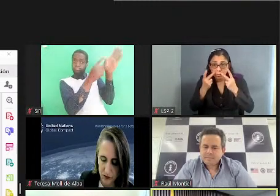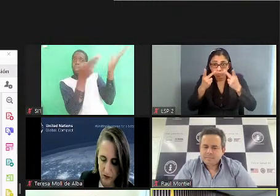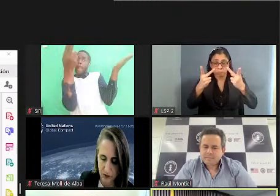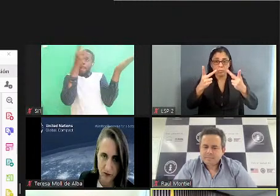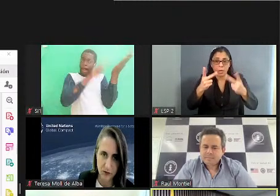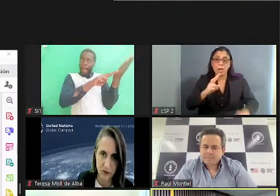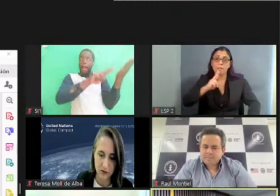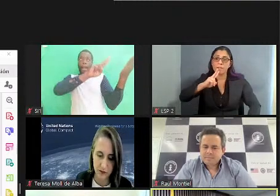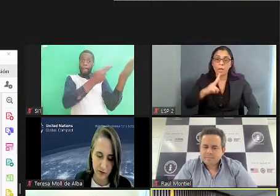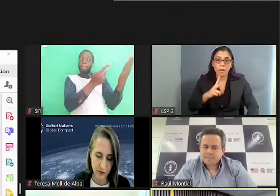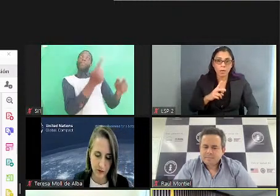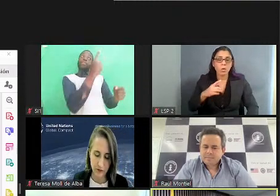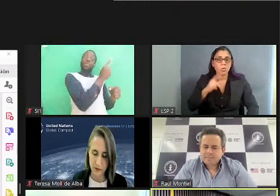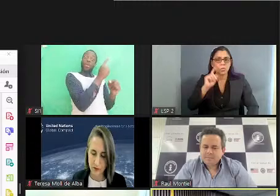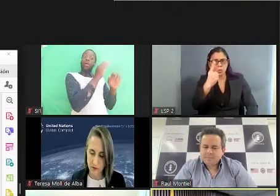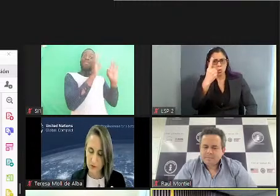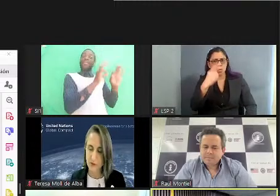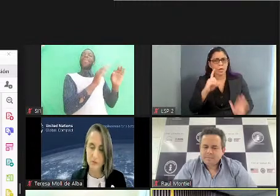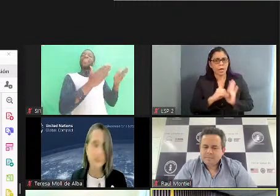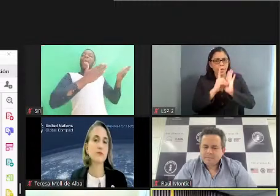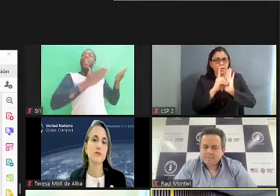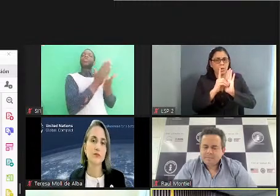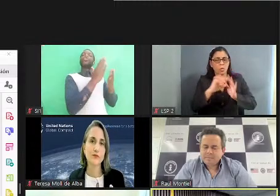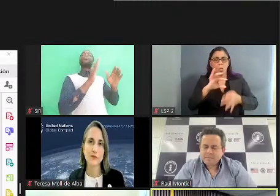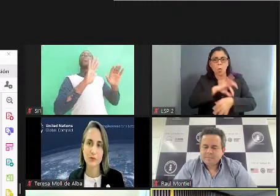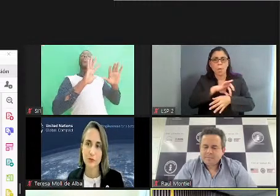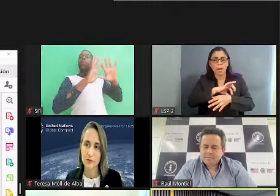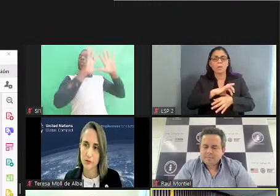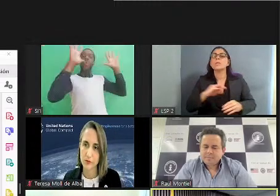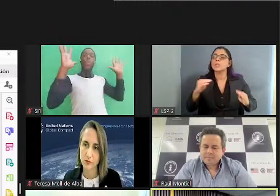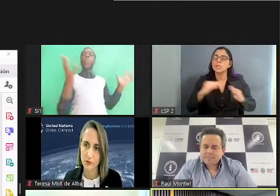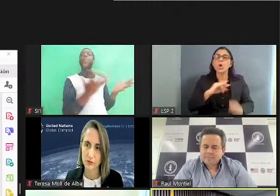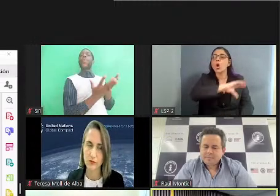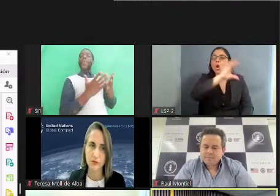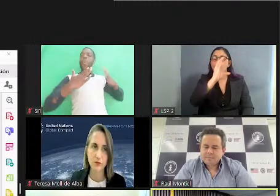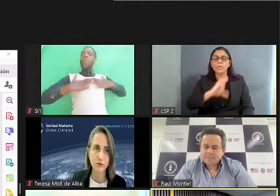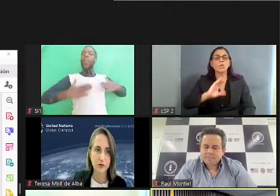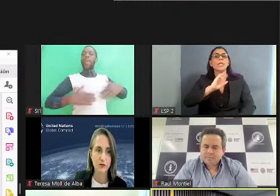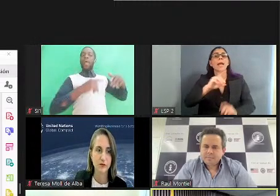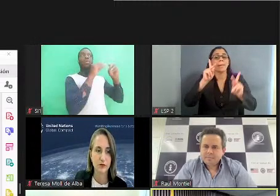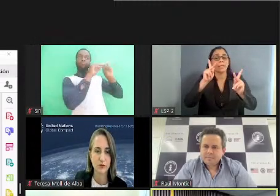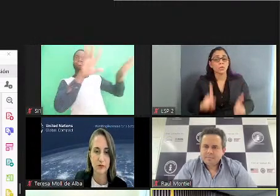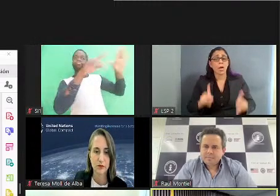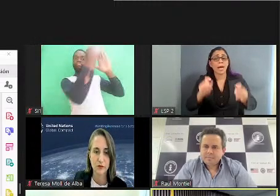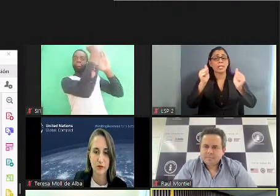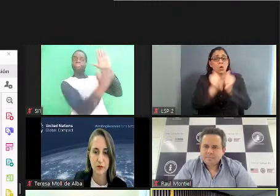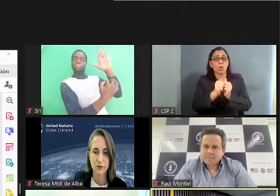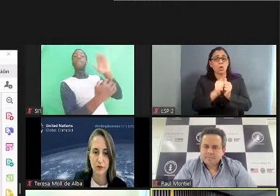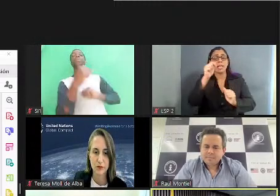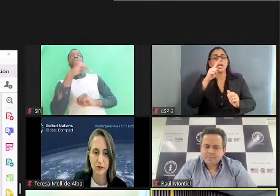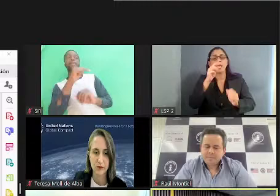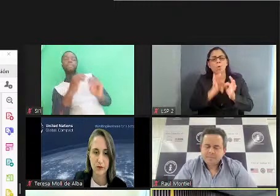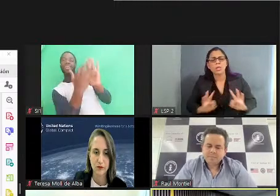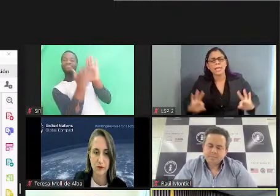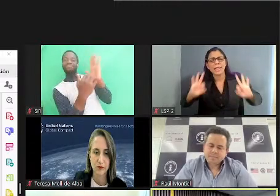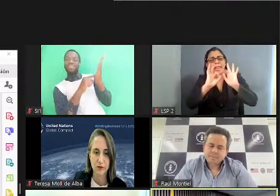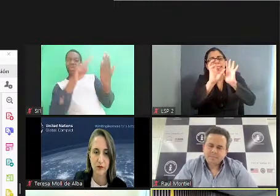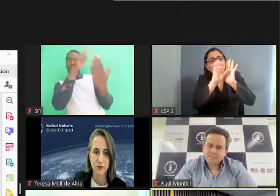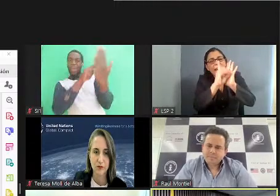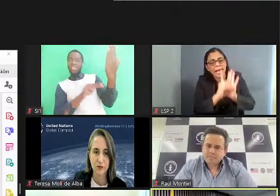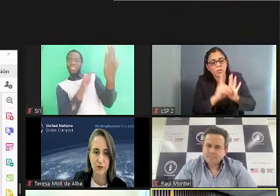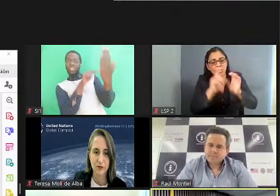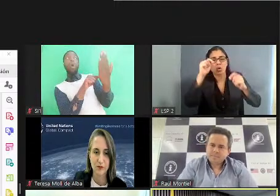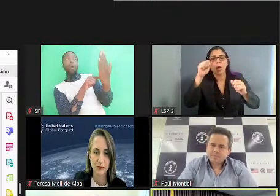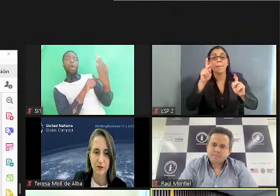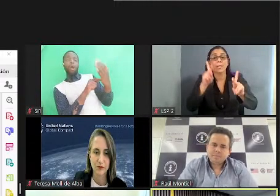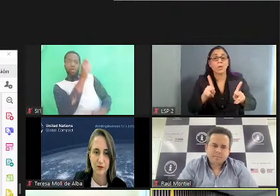acknowledging not only the universal convention on human rights but the convention on persons with disabilities and knowing